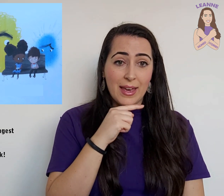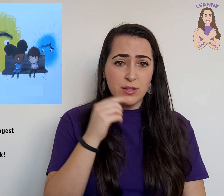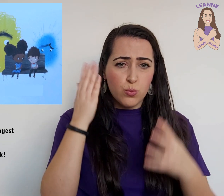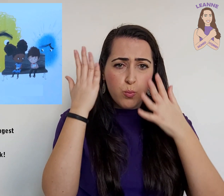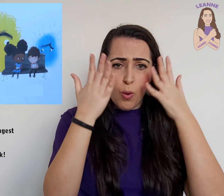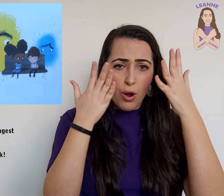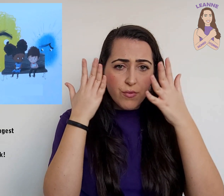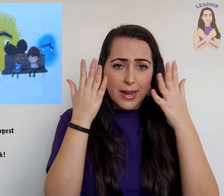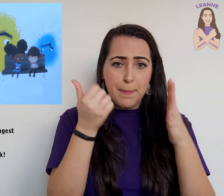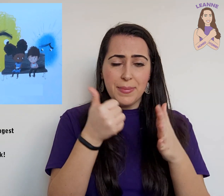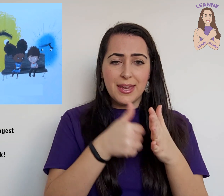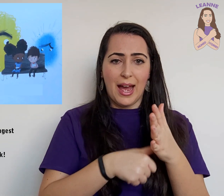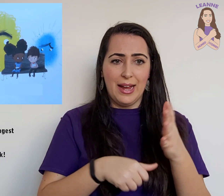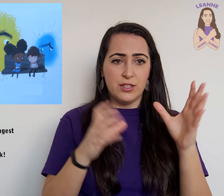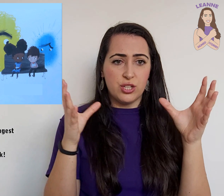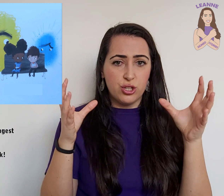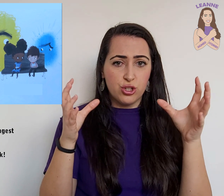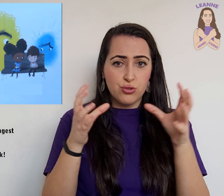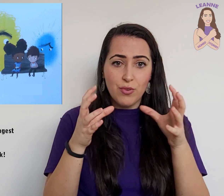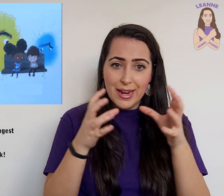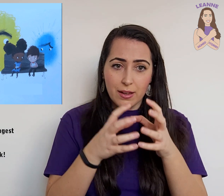His worry began to shrink.